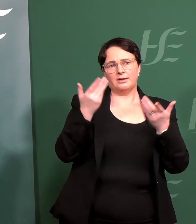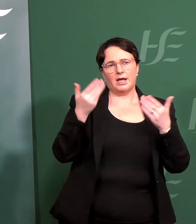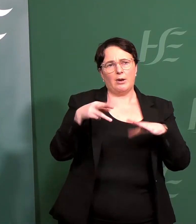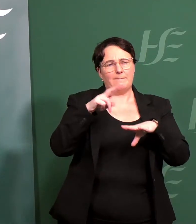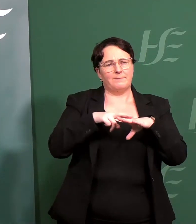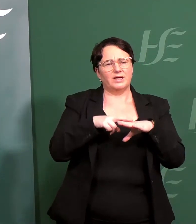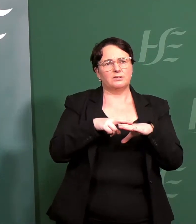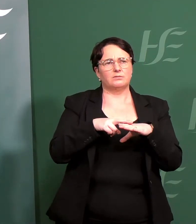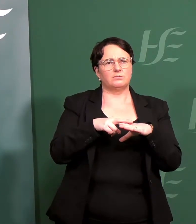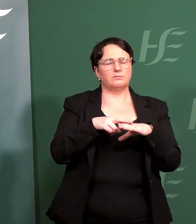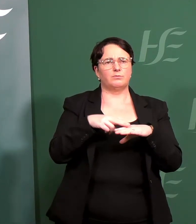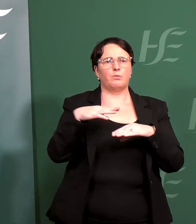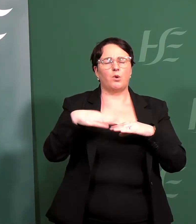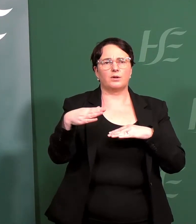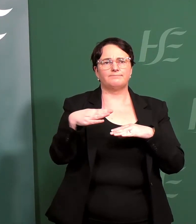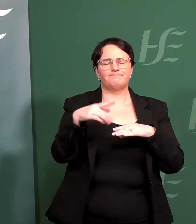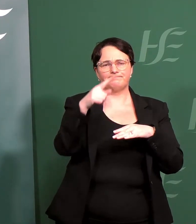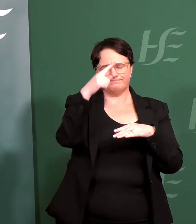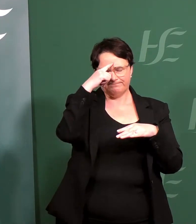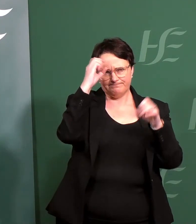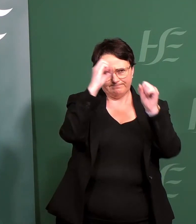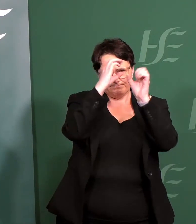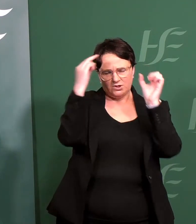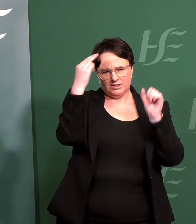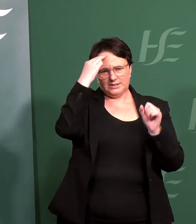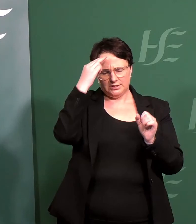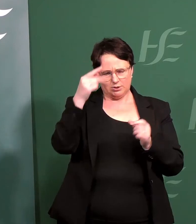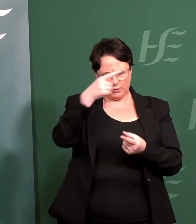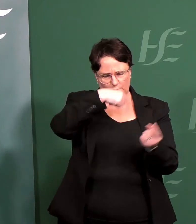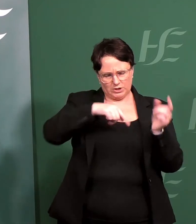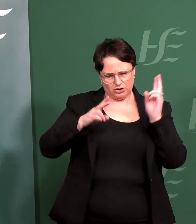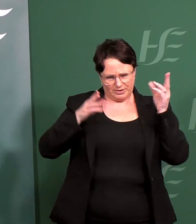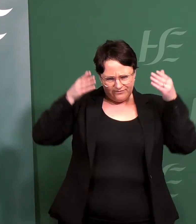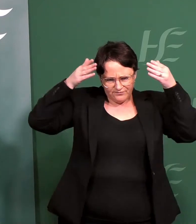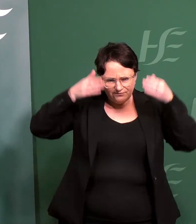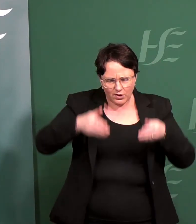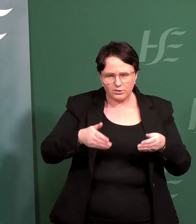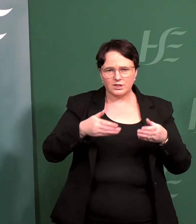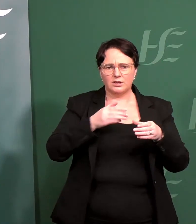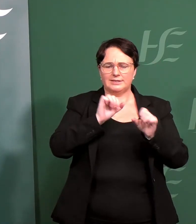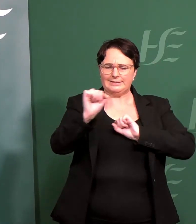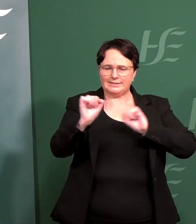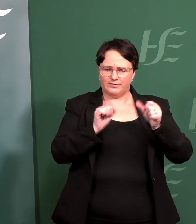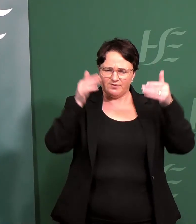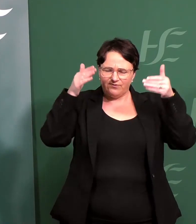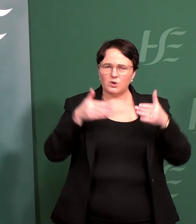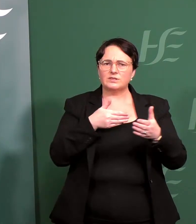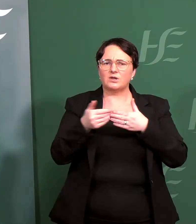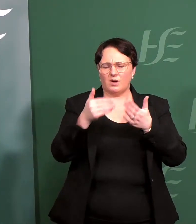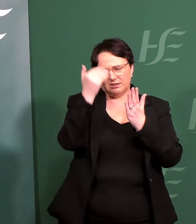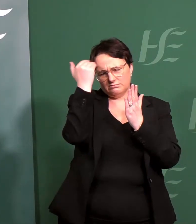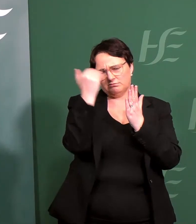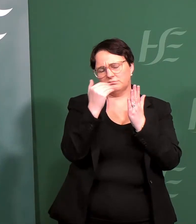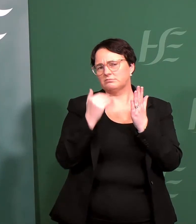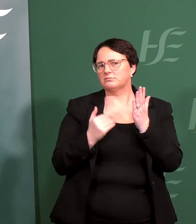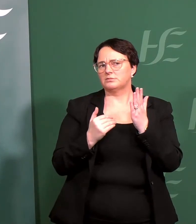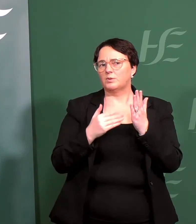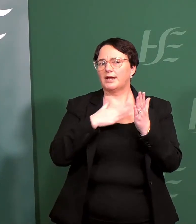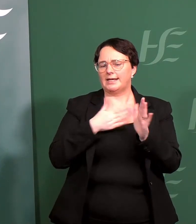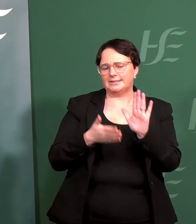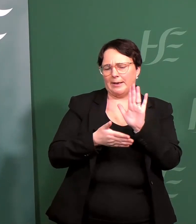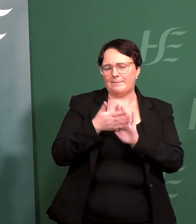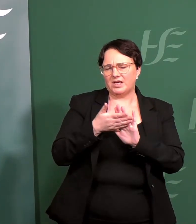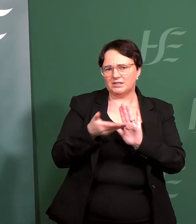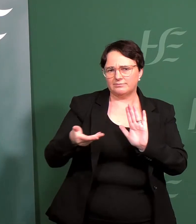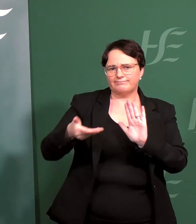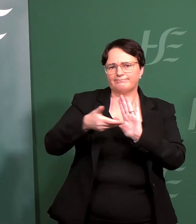understanding ourselves of what should we at the centre be focused on, what should the services be focused on, and that's something we want to build for the future